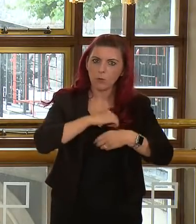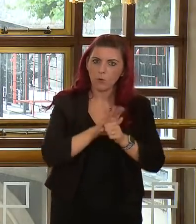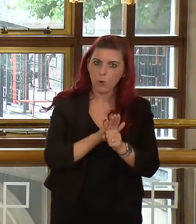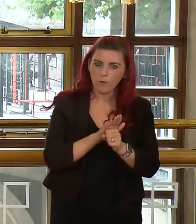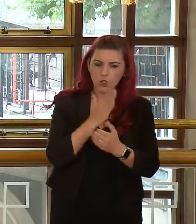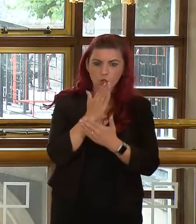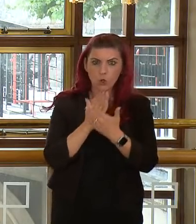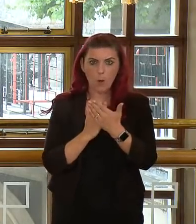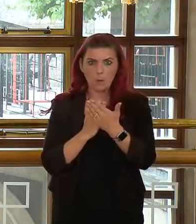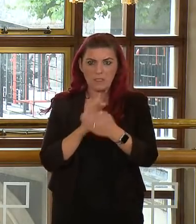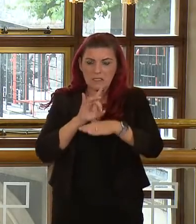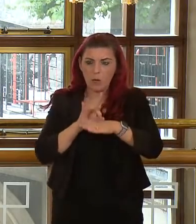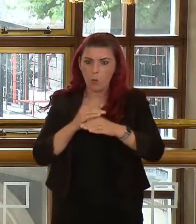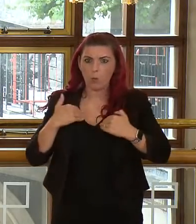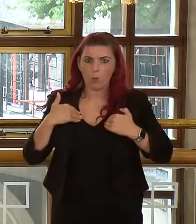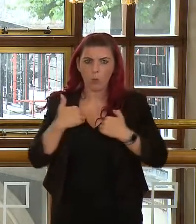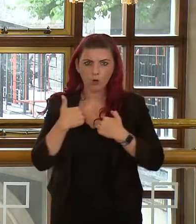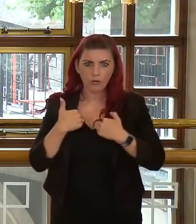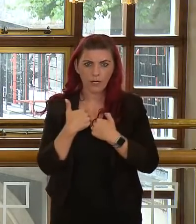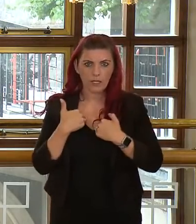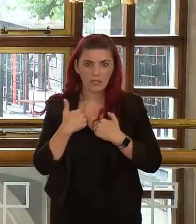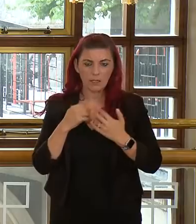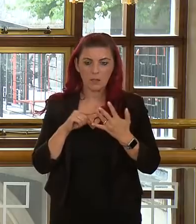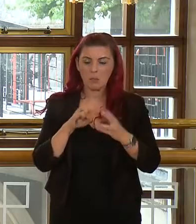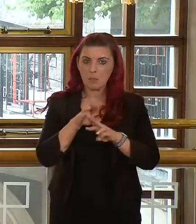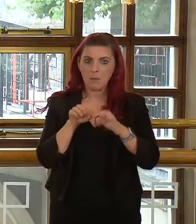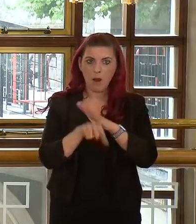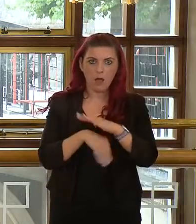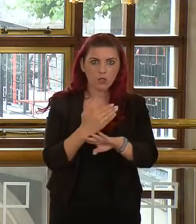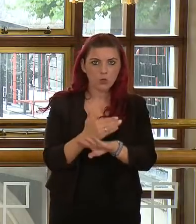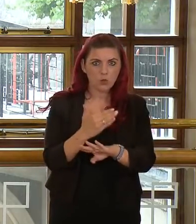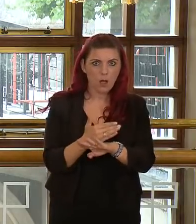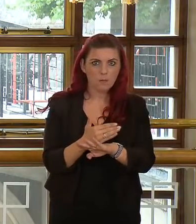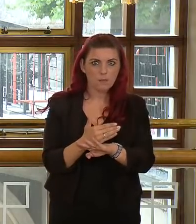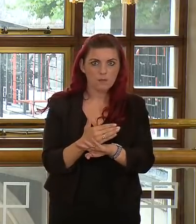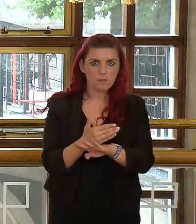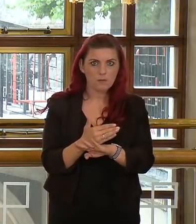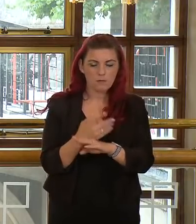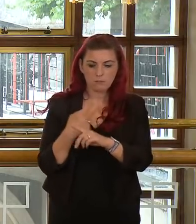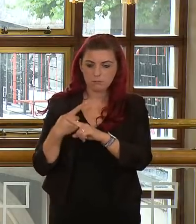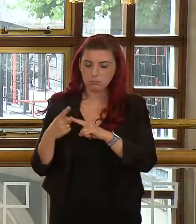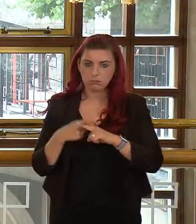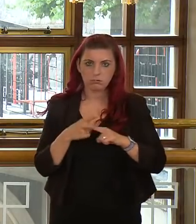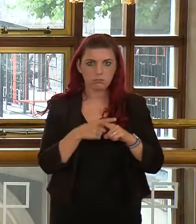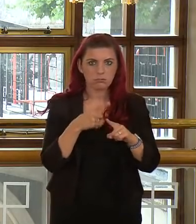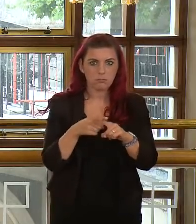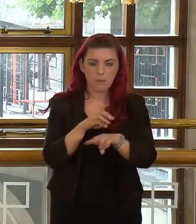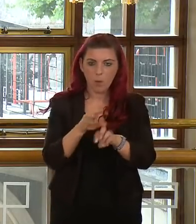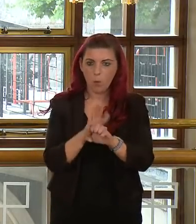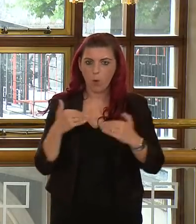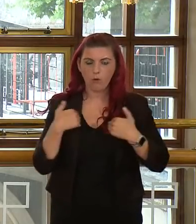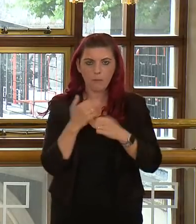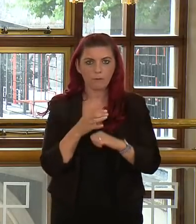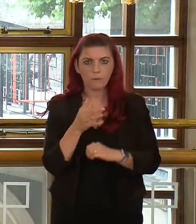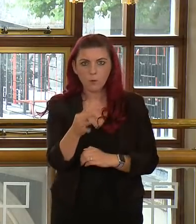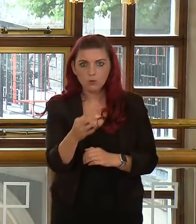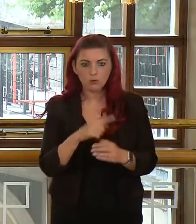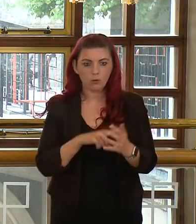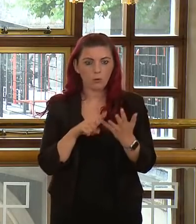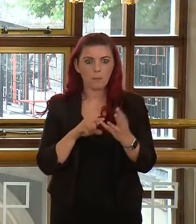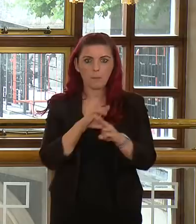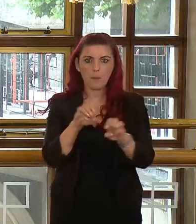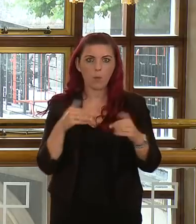sick with worry. People lost their jobs and were worried about their livelihoods and their futures. We worried about